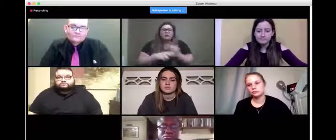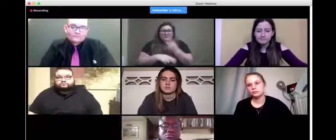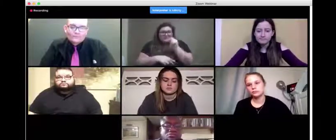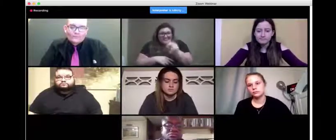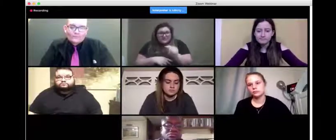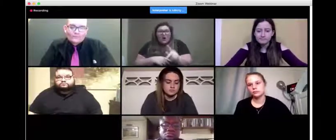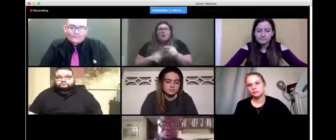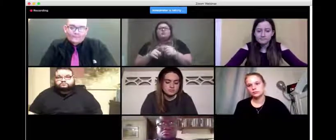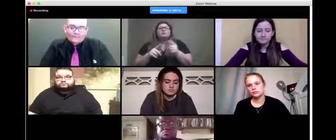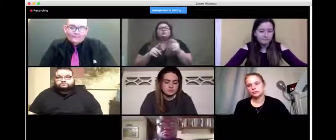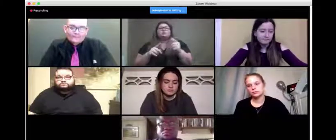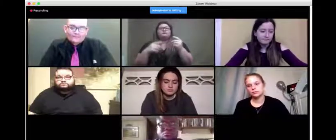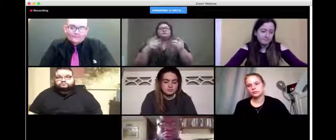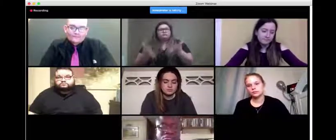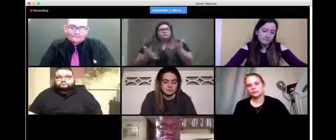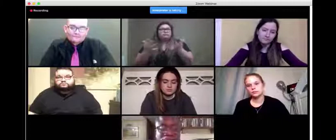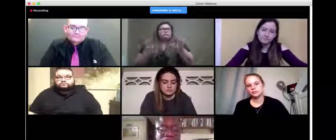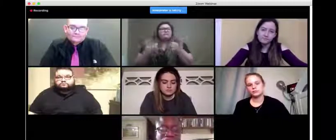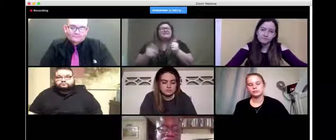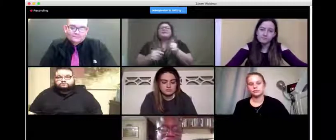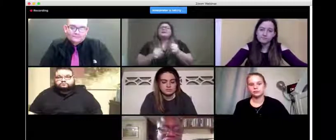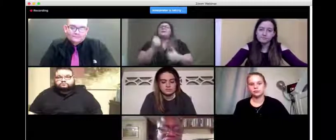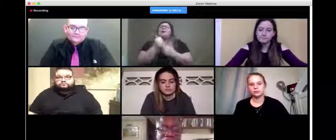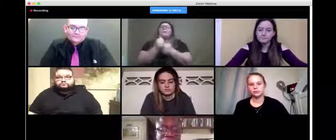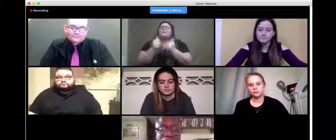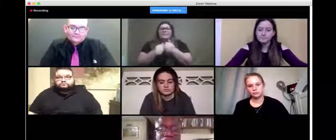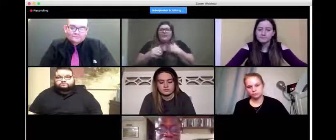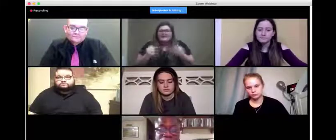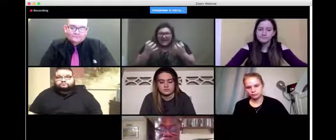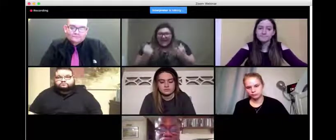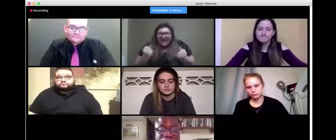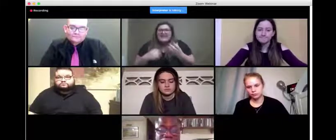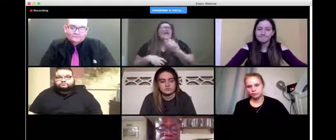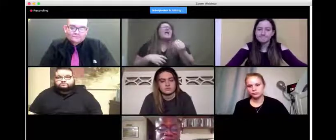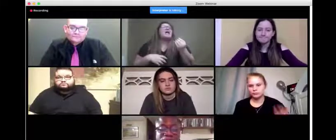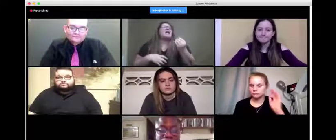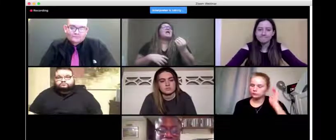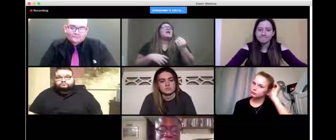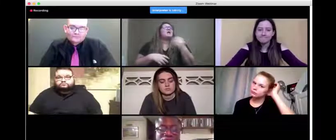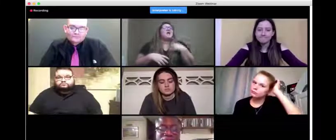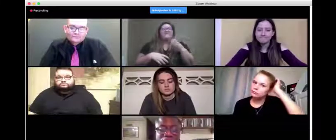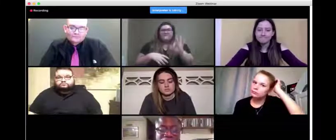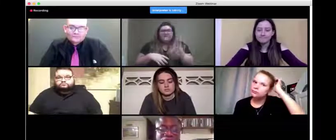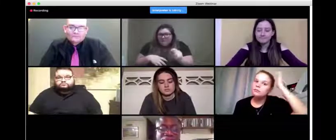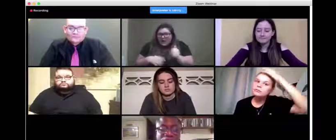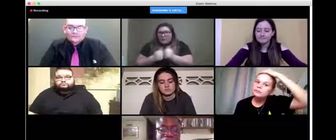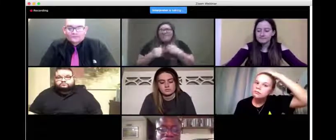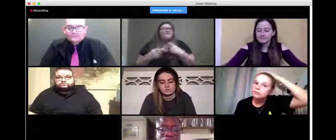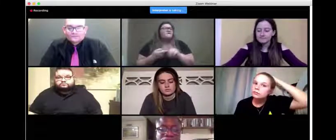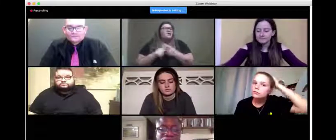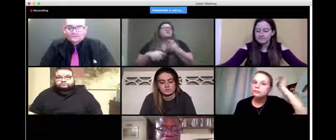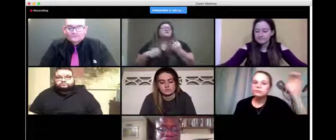others to catch up with signing with me, and FaceTime, and having those things. So really, it's inspired me